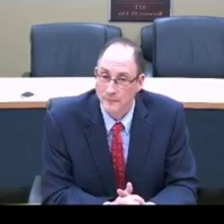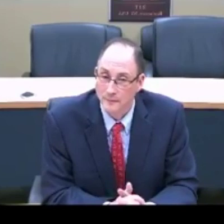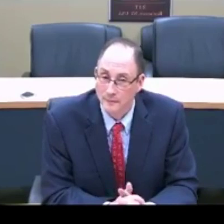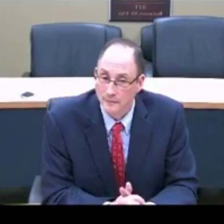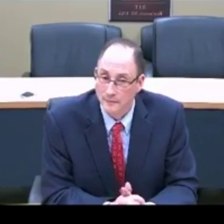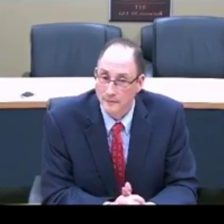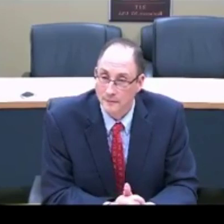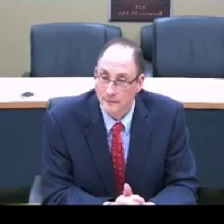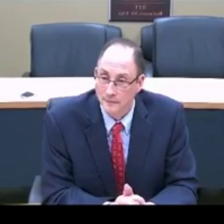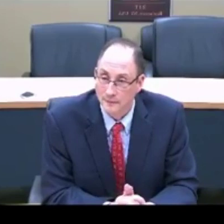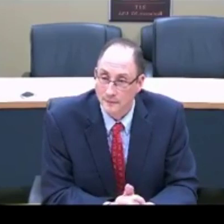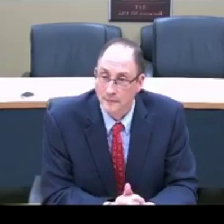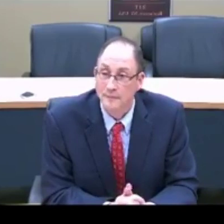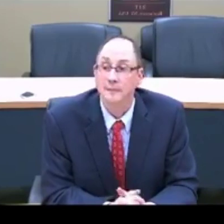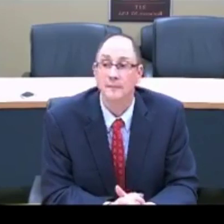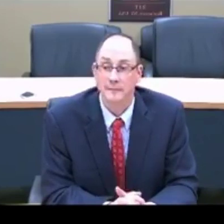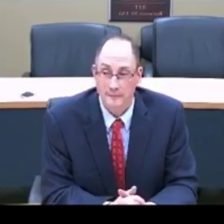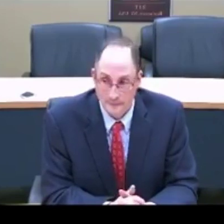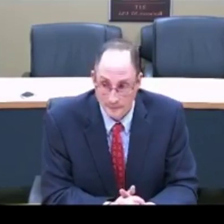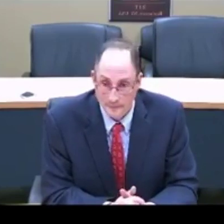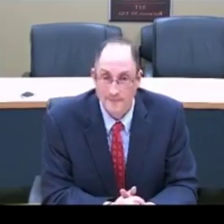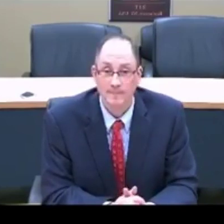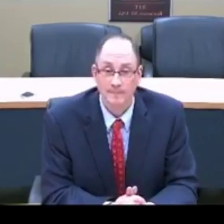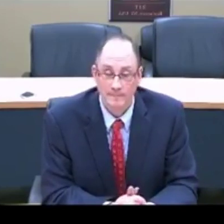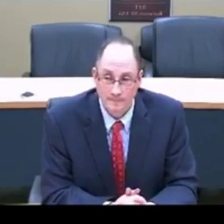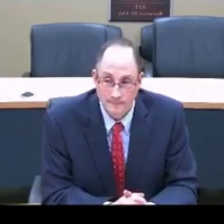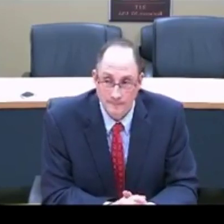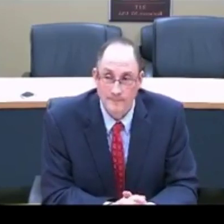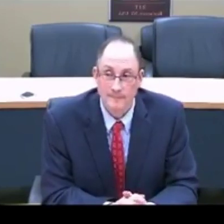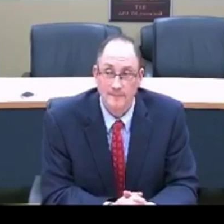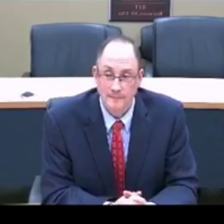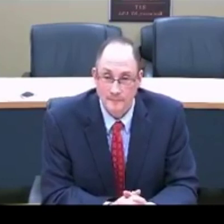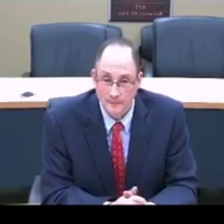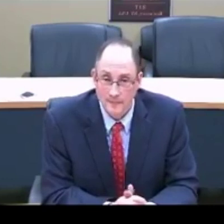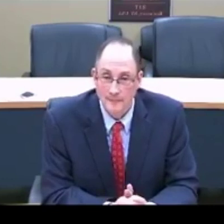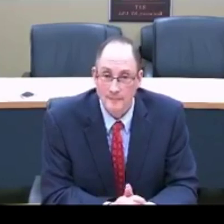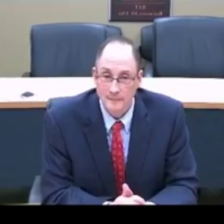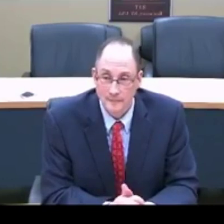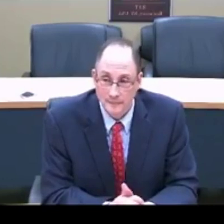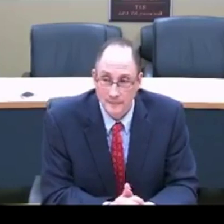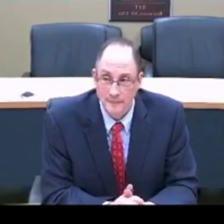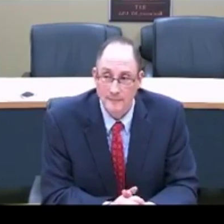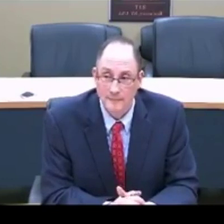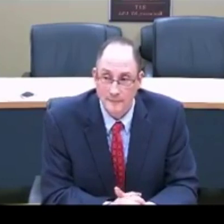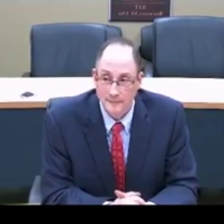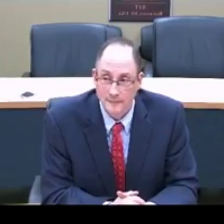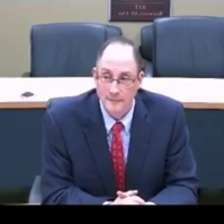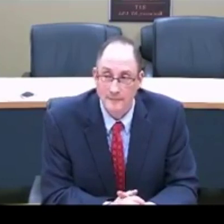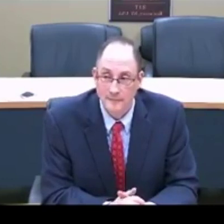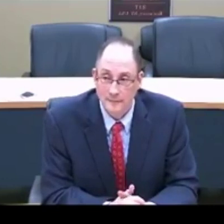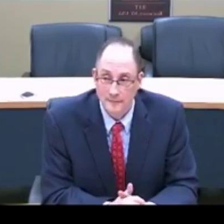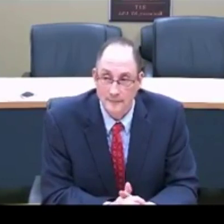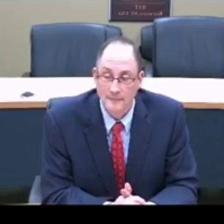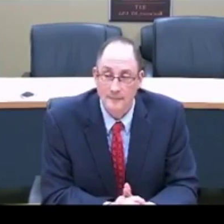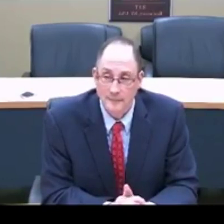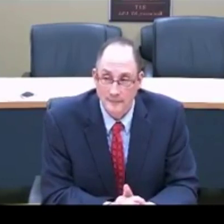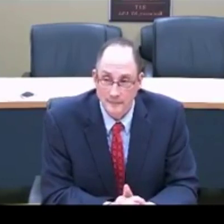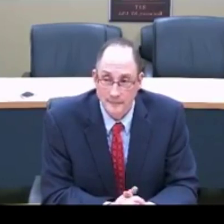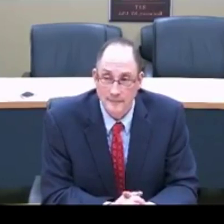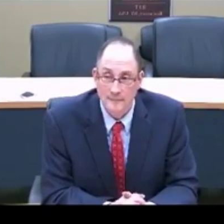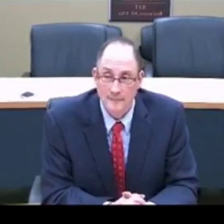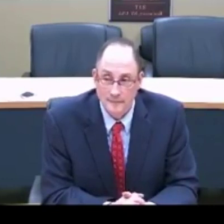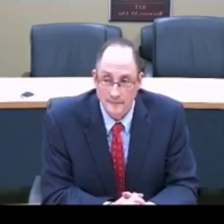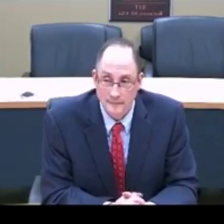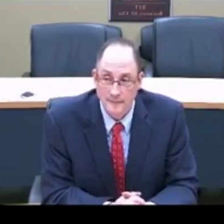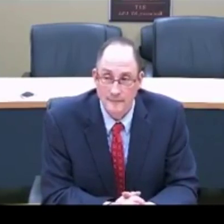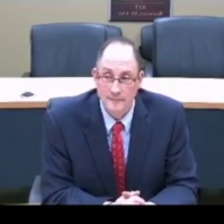everyone included. The reality is there are, you know, 1.23 billion people in the world that are over the age of 55.